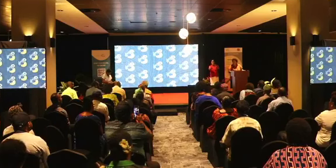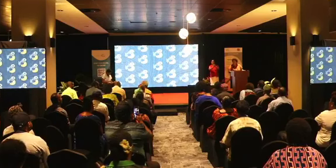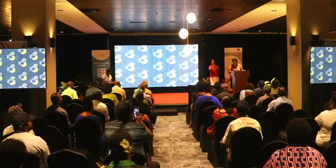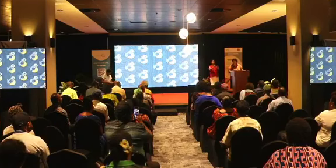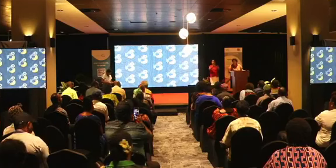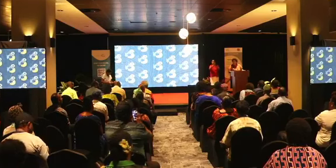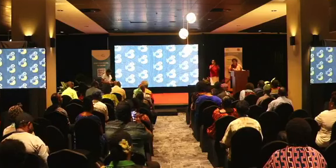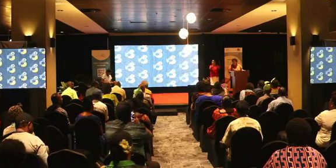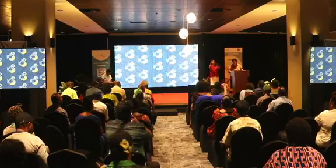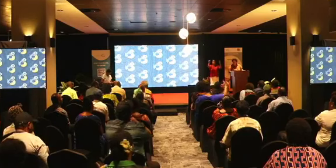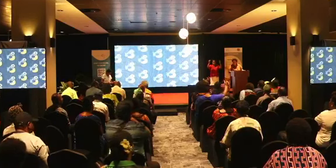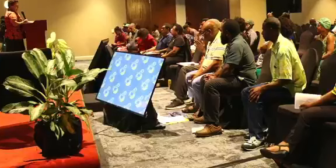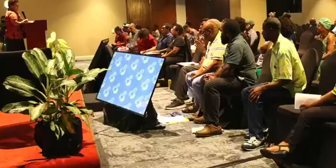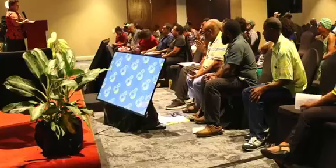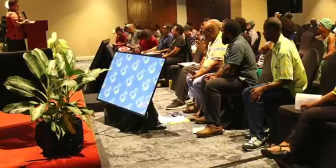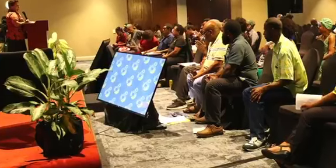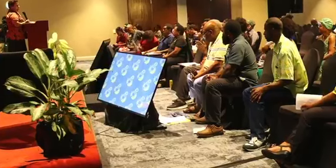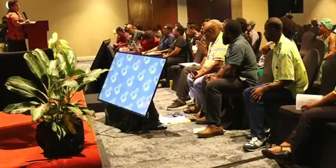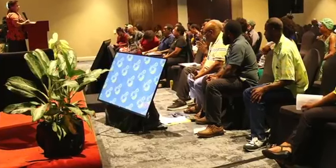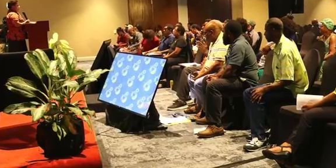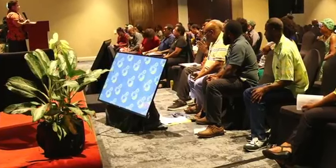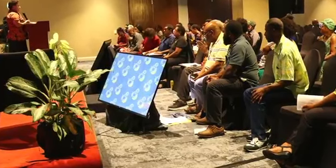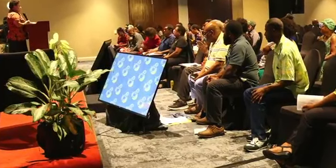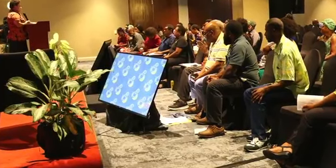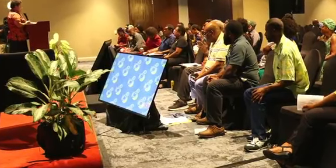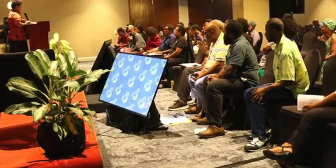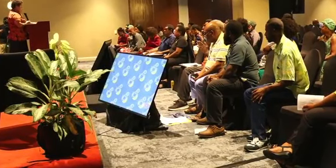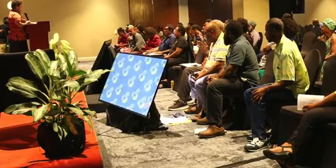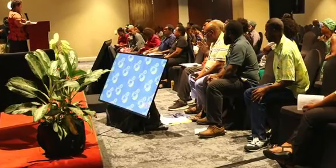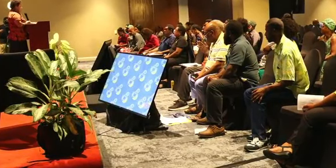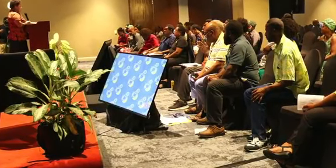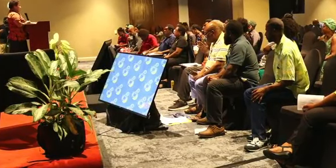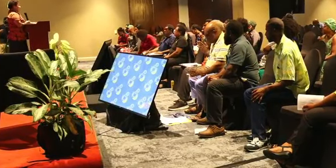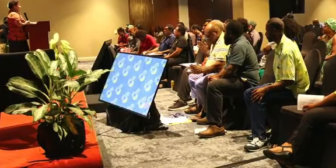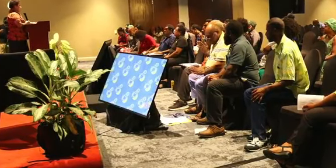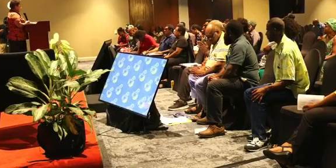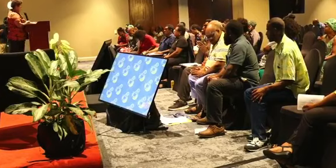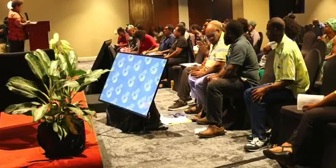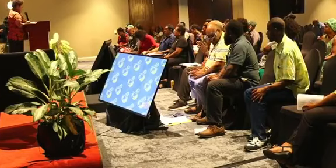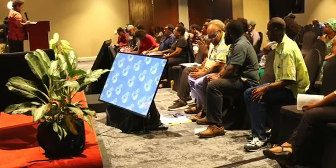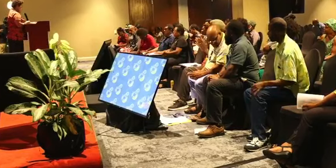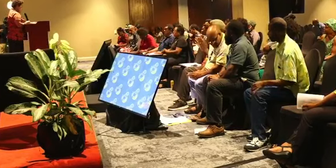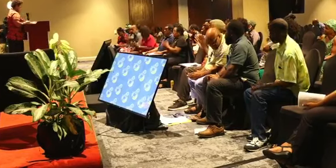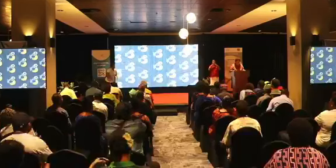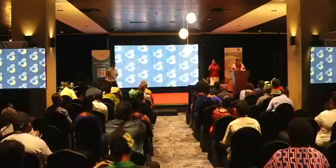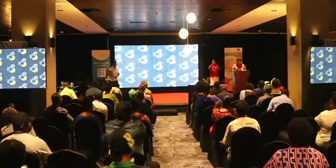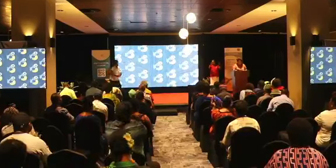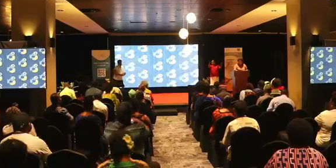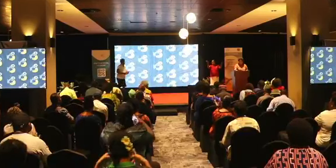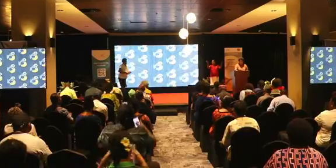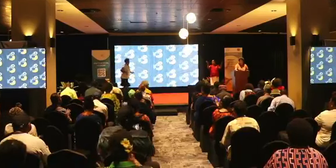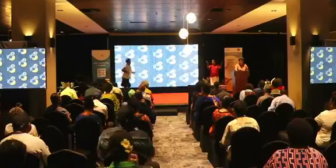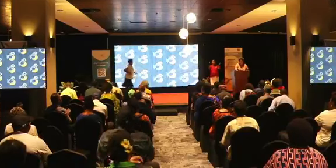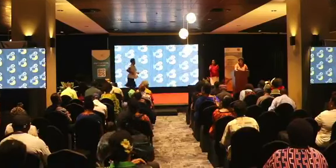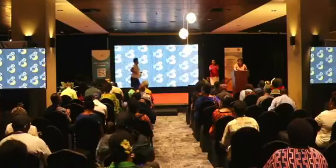God bless you, Pla, lol business ambitions, Pla. Now I want the family, Pla. Thank you.